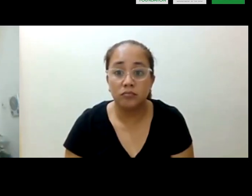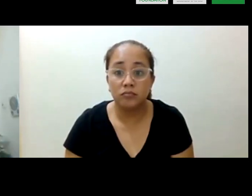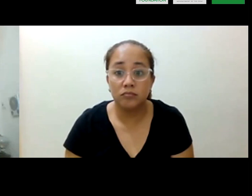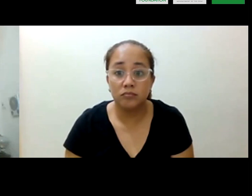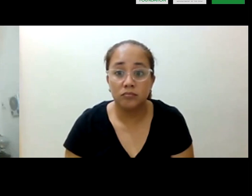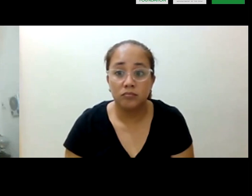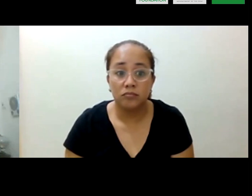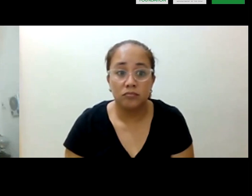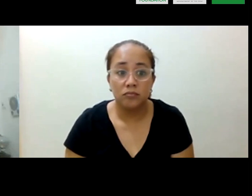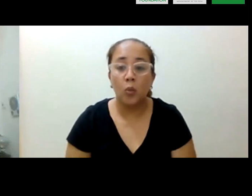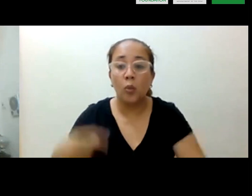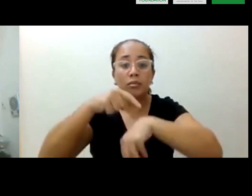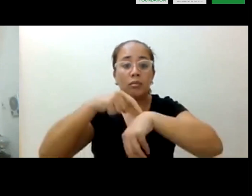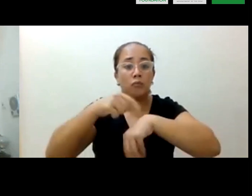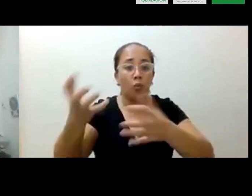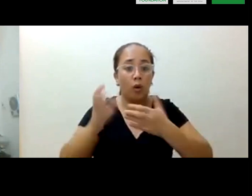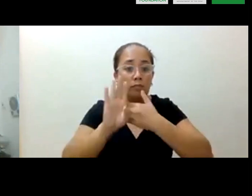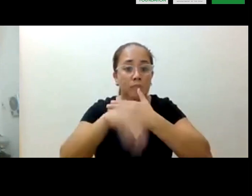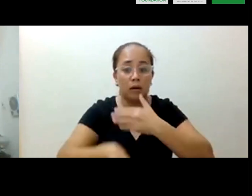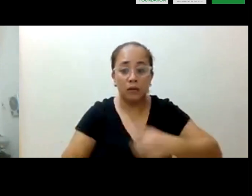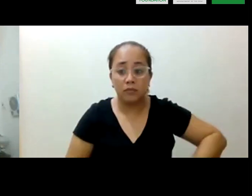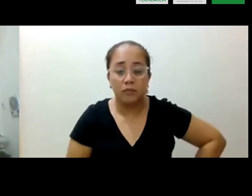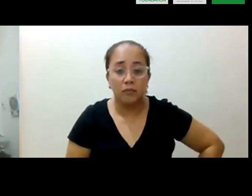What time do you want to come back?